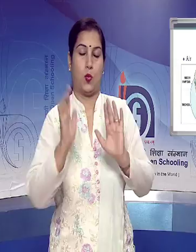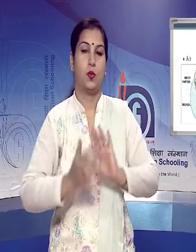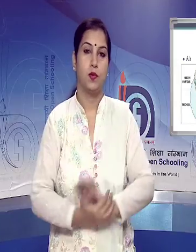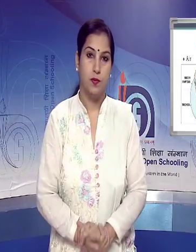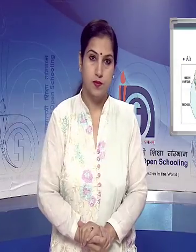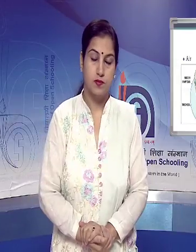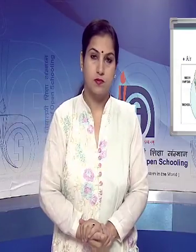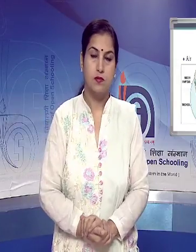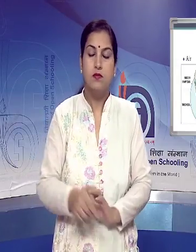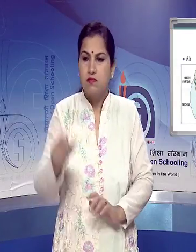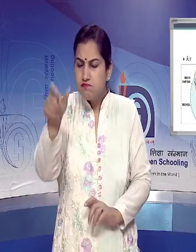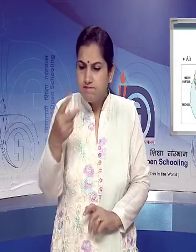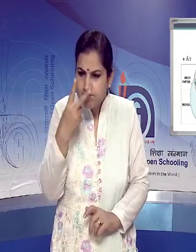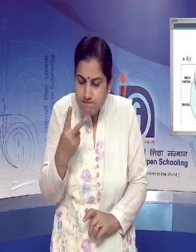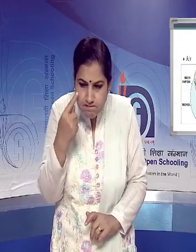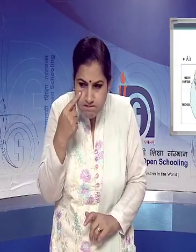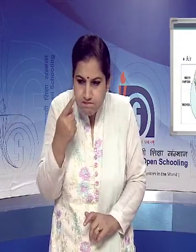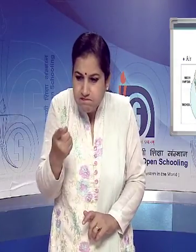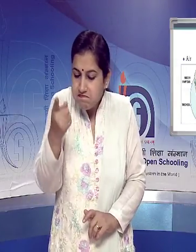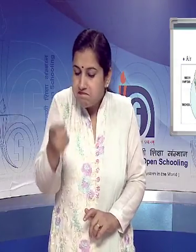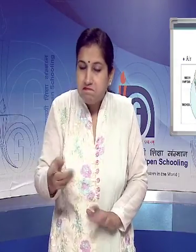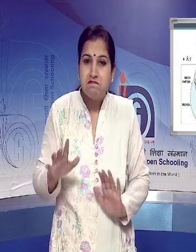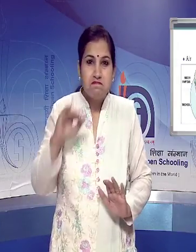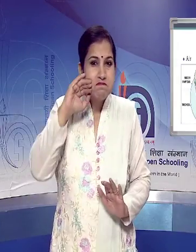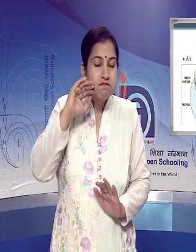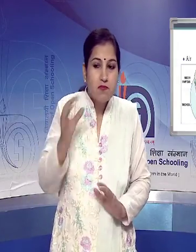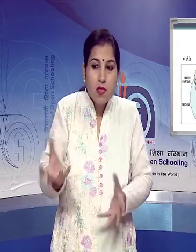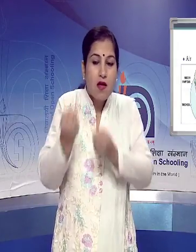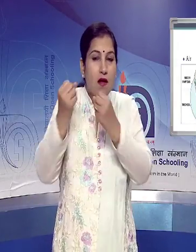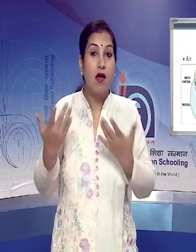The symptoms of flu are fever,